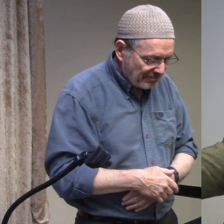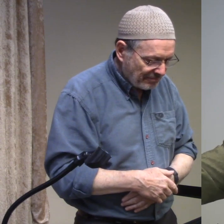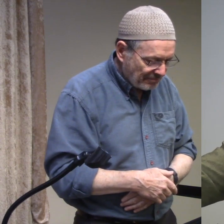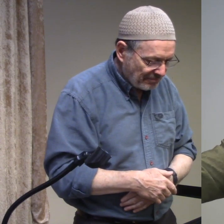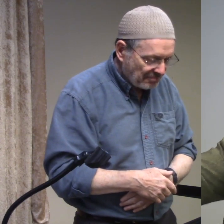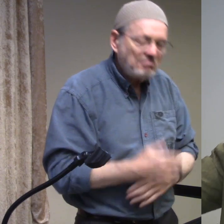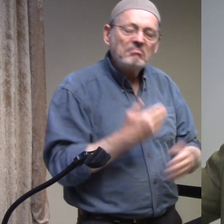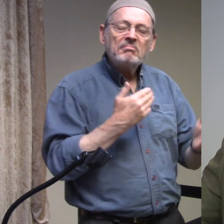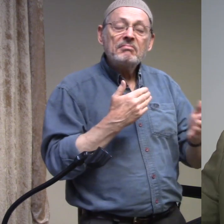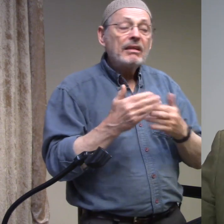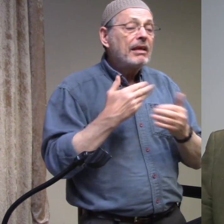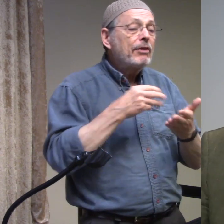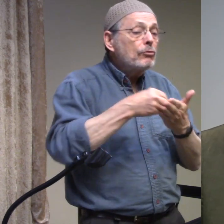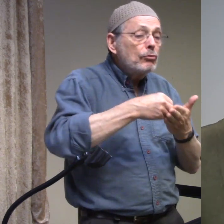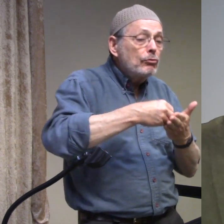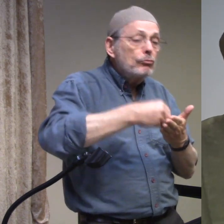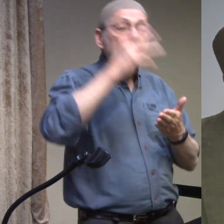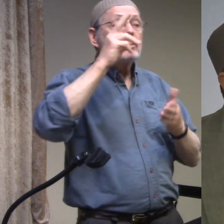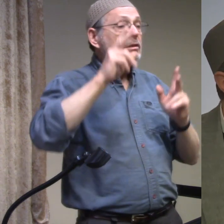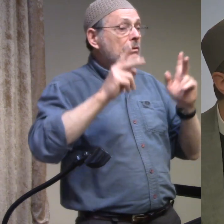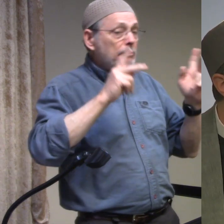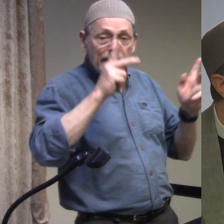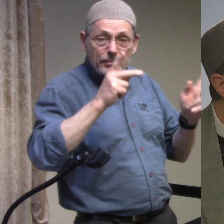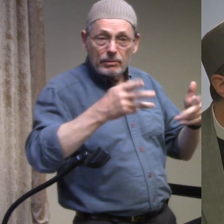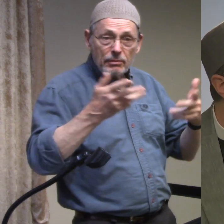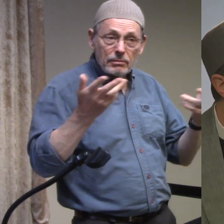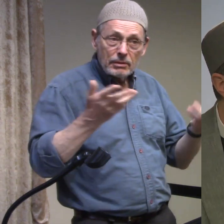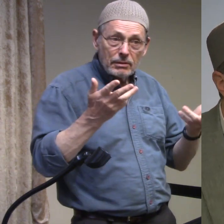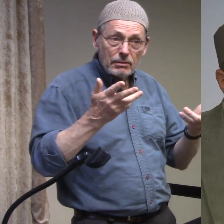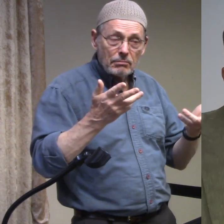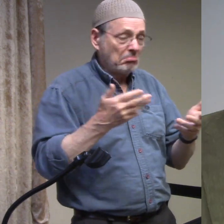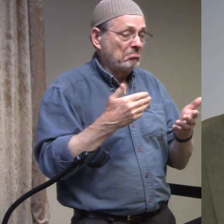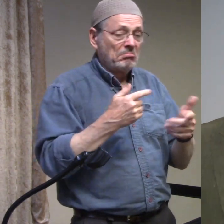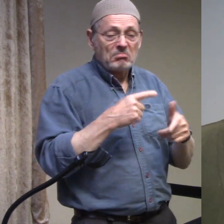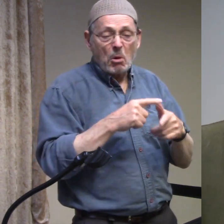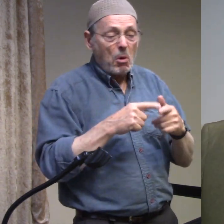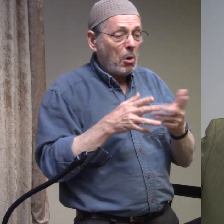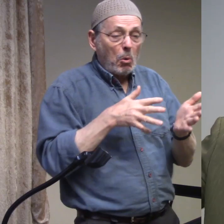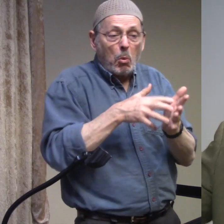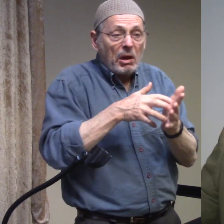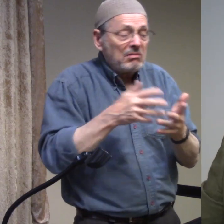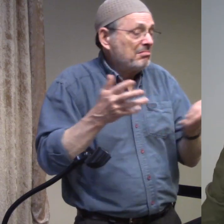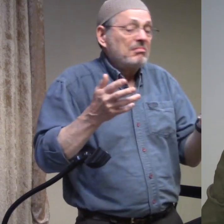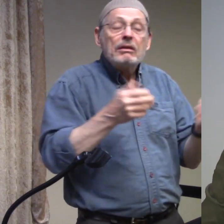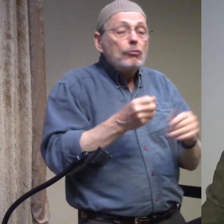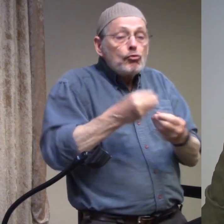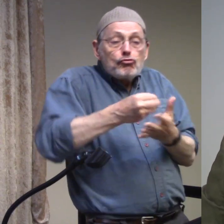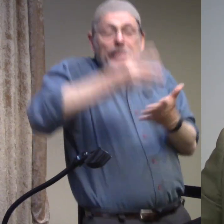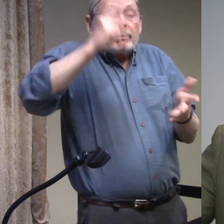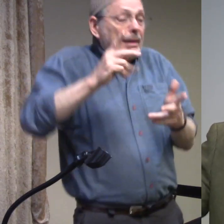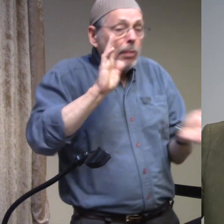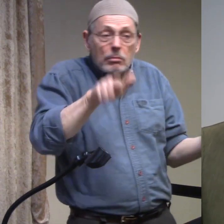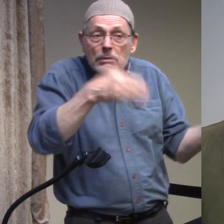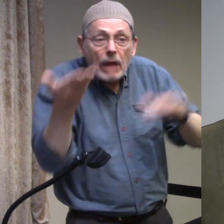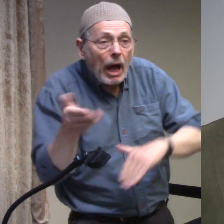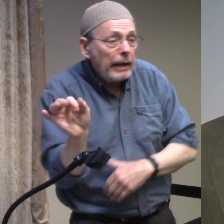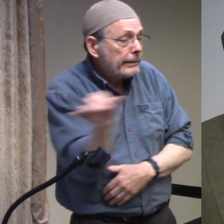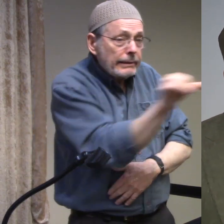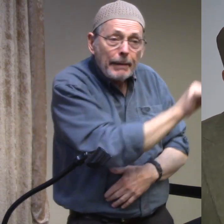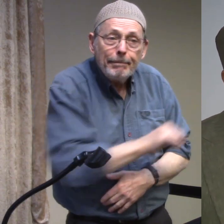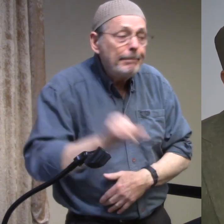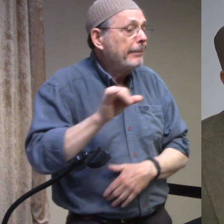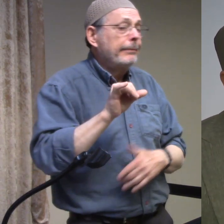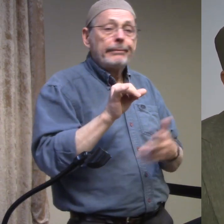And how even the rich people here, even they're weak, the rich people get sick, they die, they have